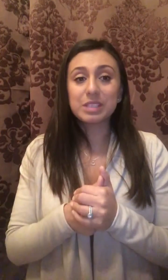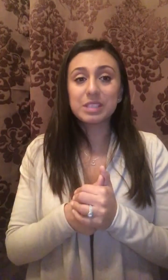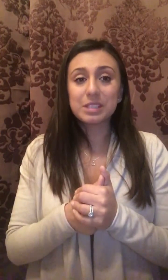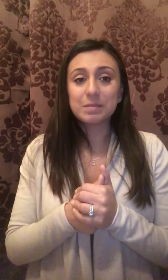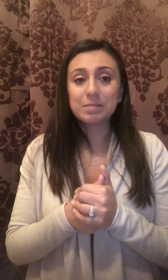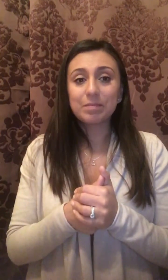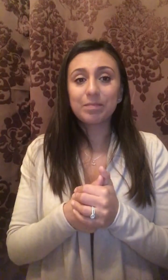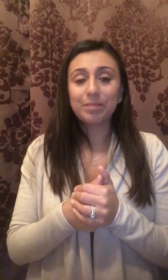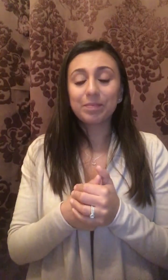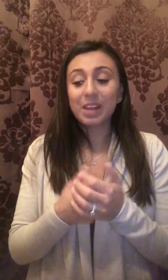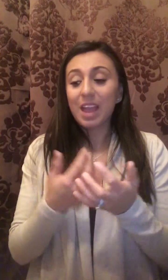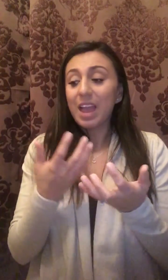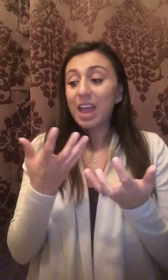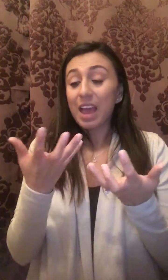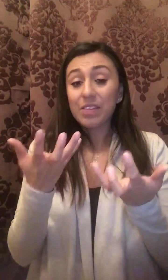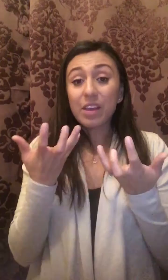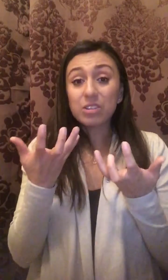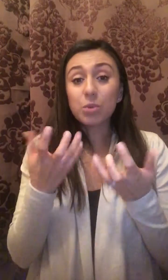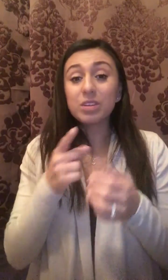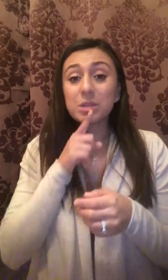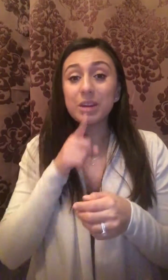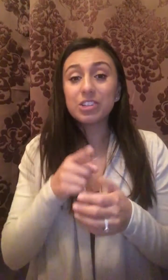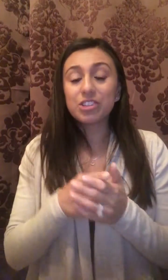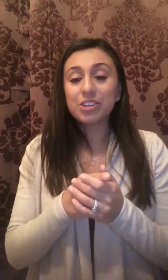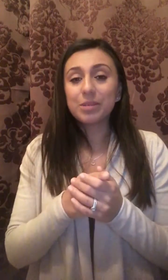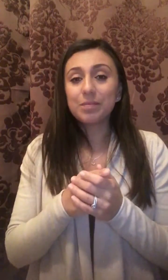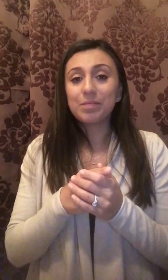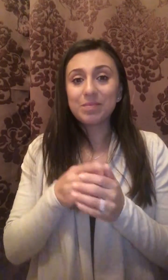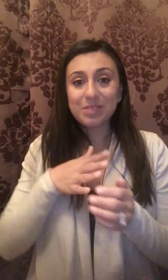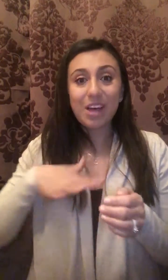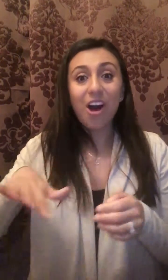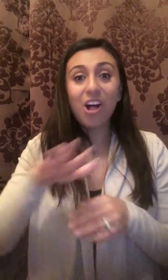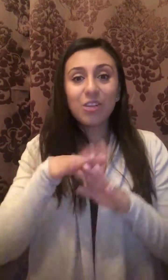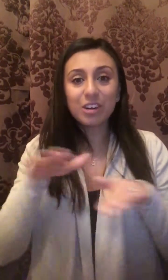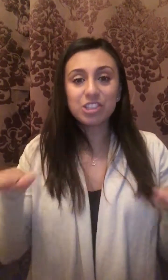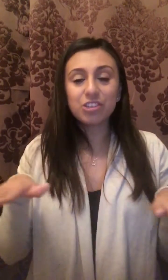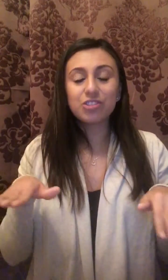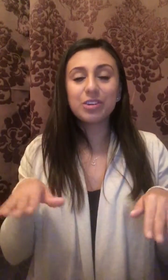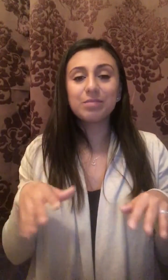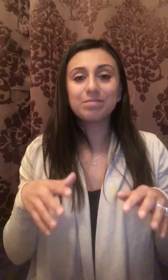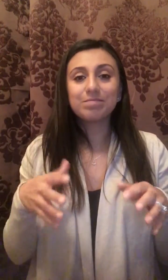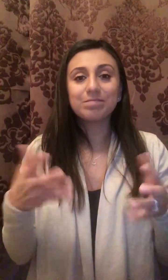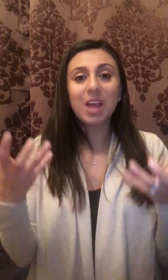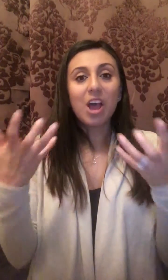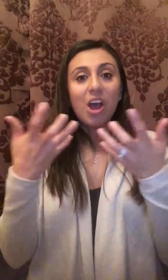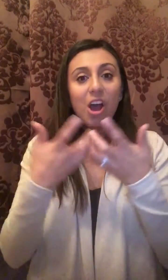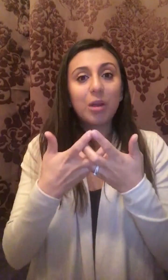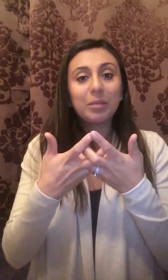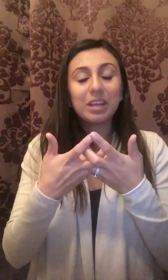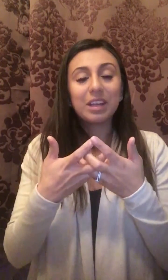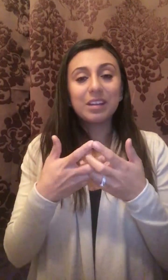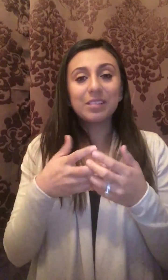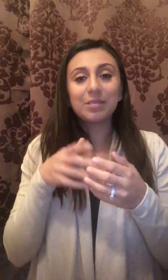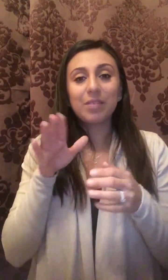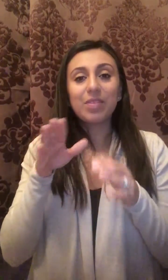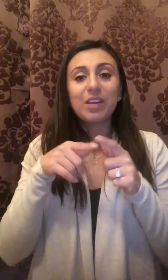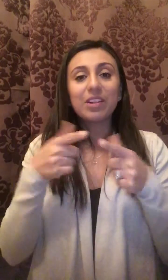resources. And they also want to make sure that all of our children are meeting their